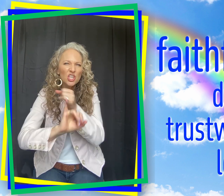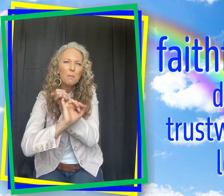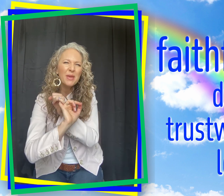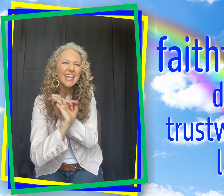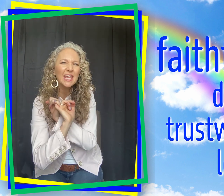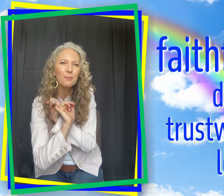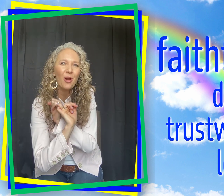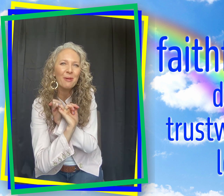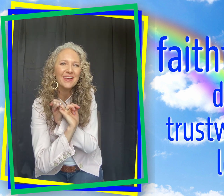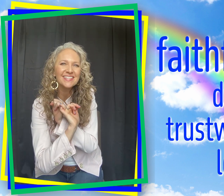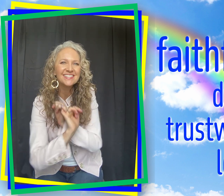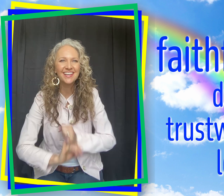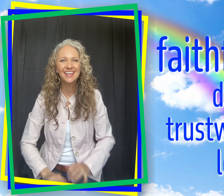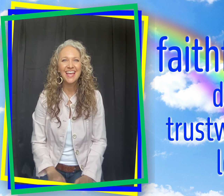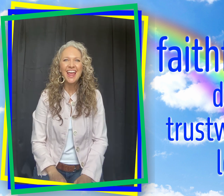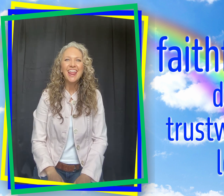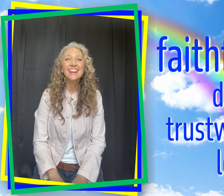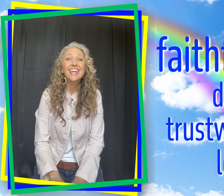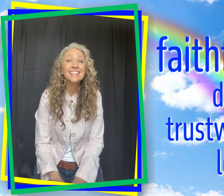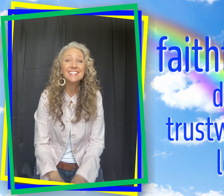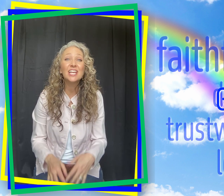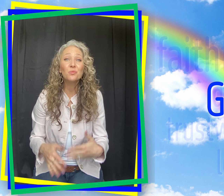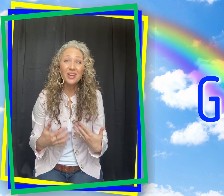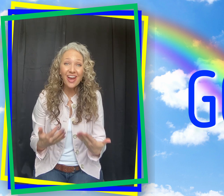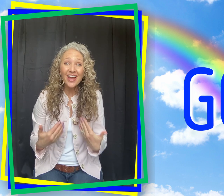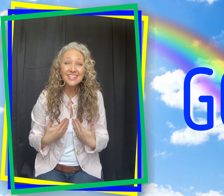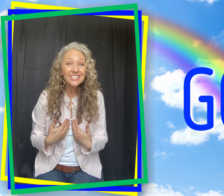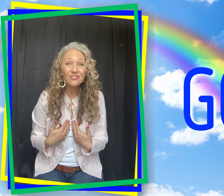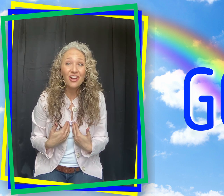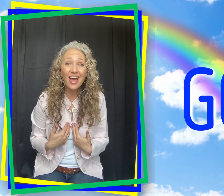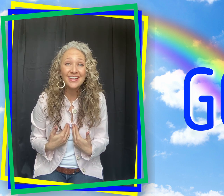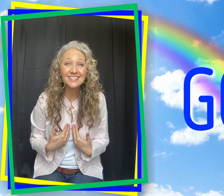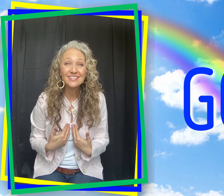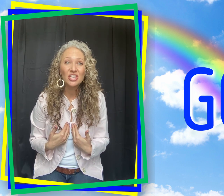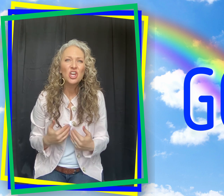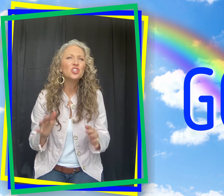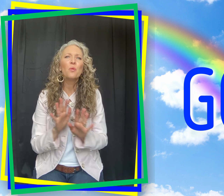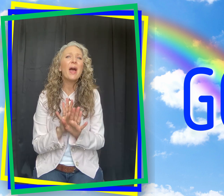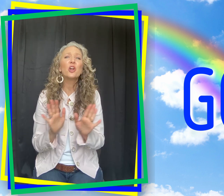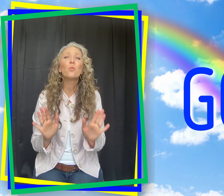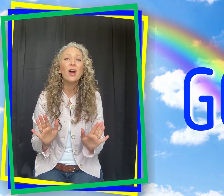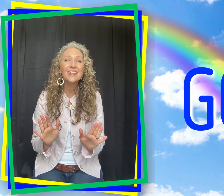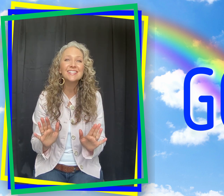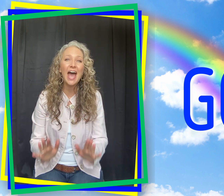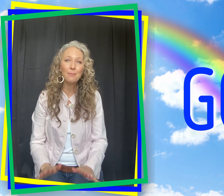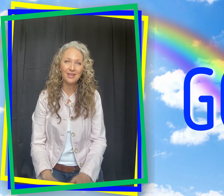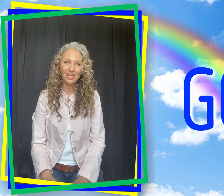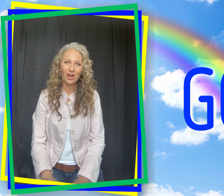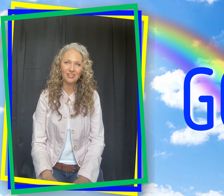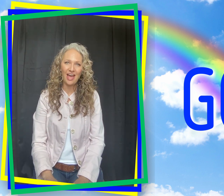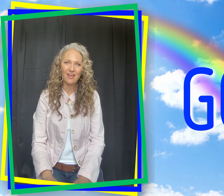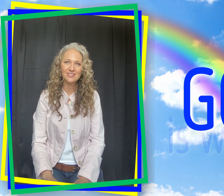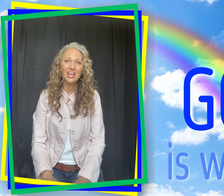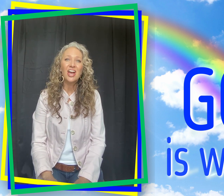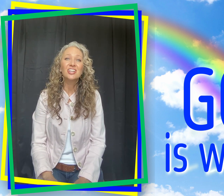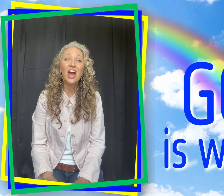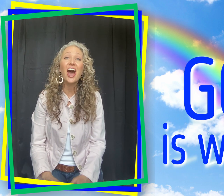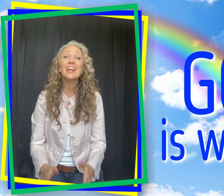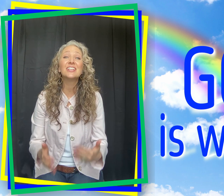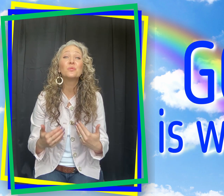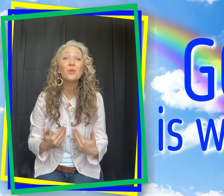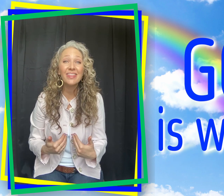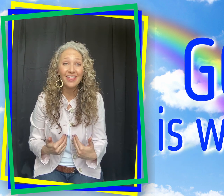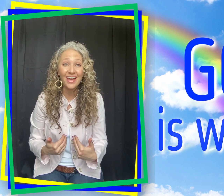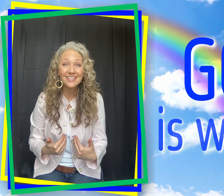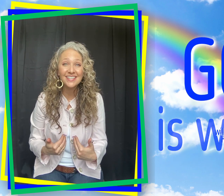what. You pinky promise. This is what God does for us. No matter what is happening in our lives,